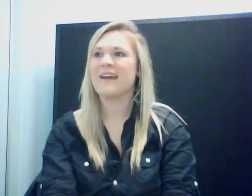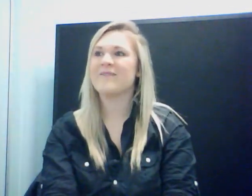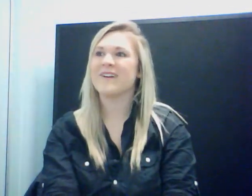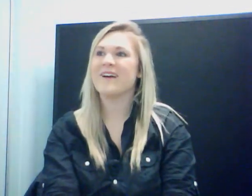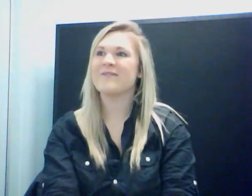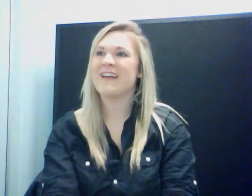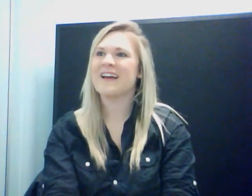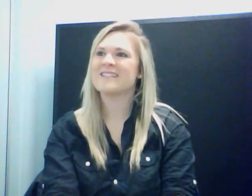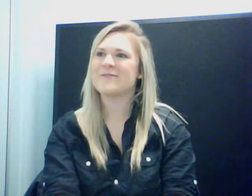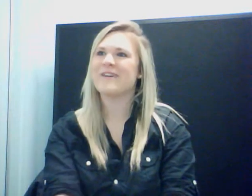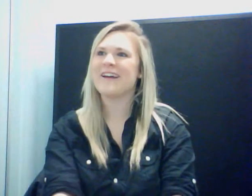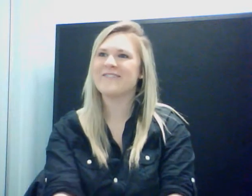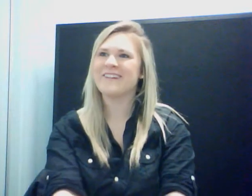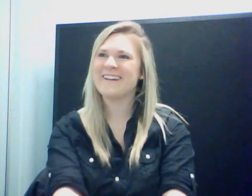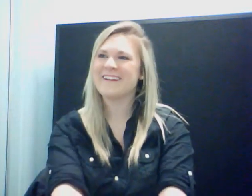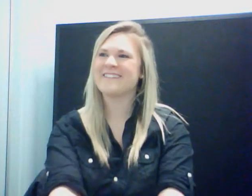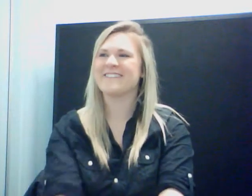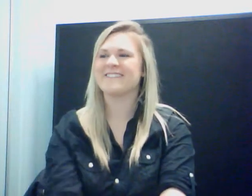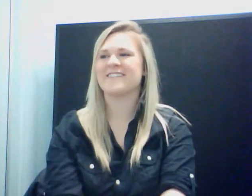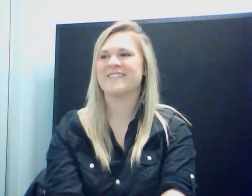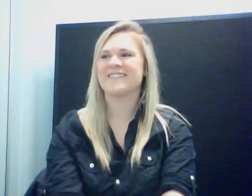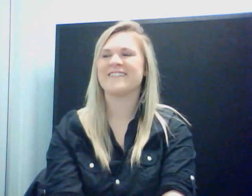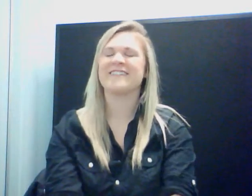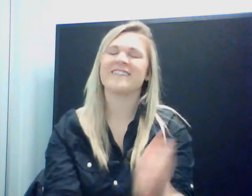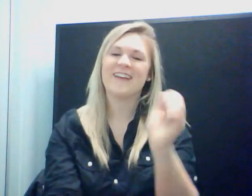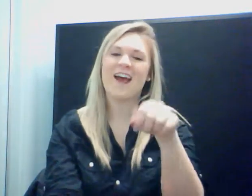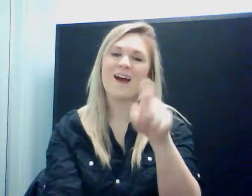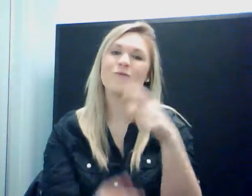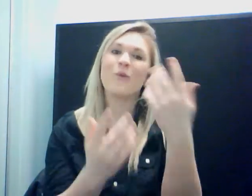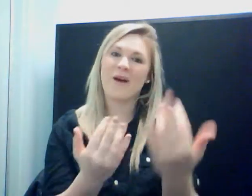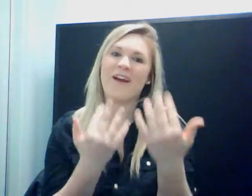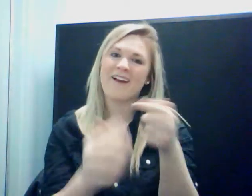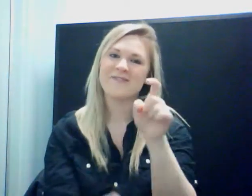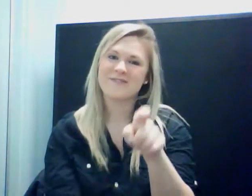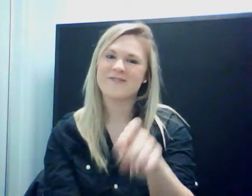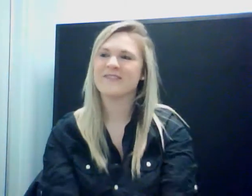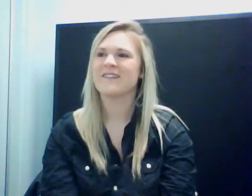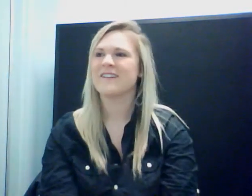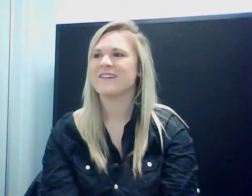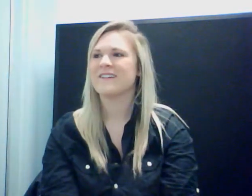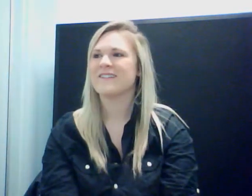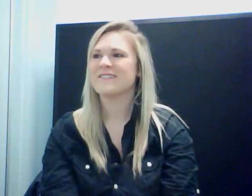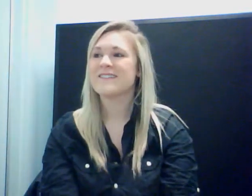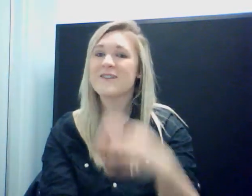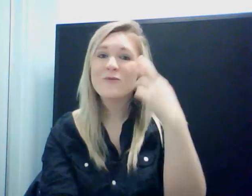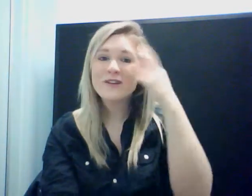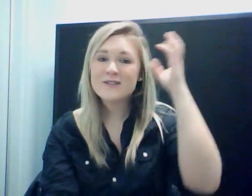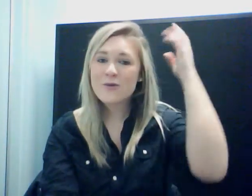Yeah, but I'm the one that has to wait and wait. You have to wait for it. That's where I've gotten all my gray hair, from waiting.